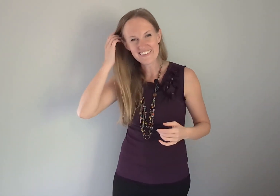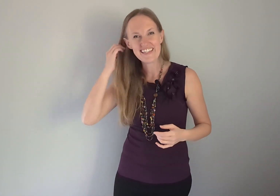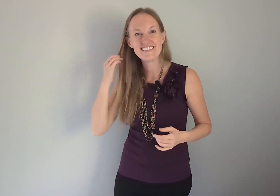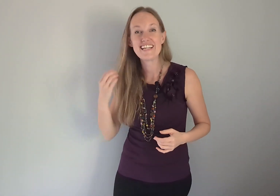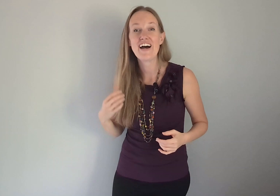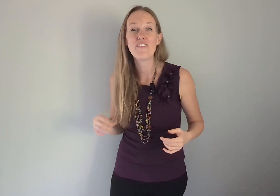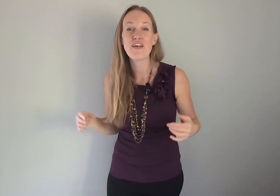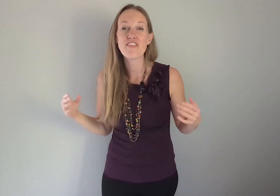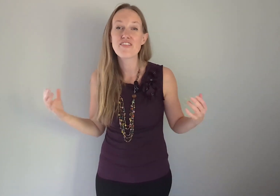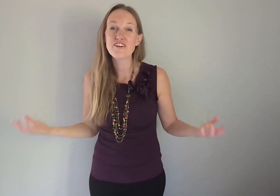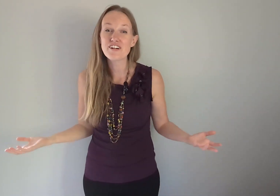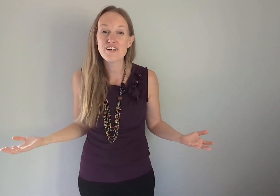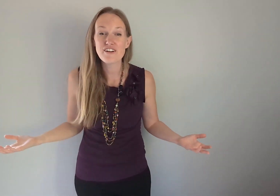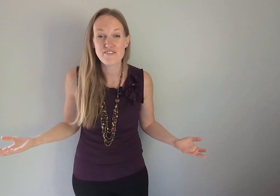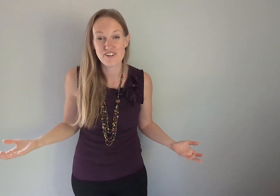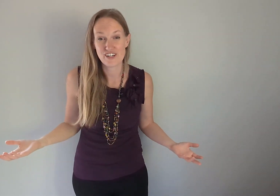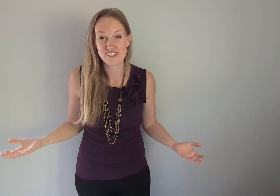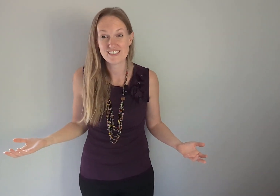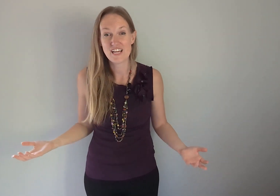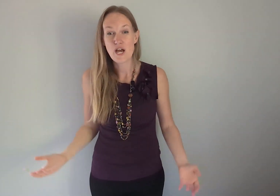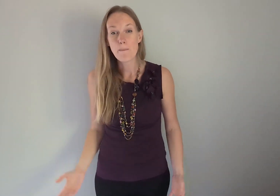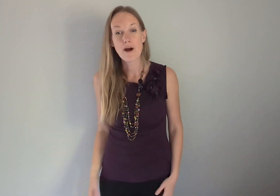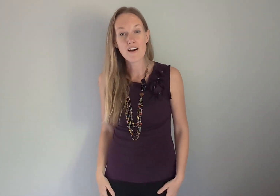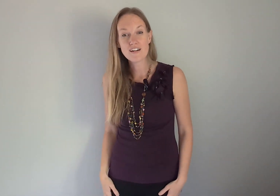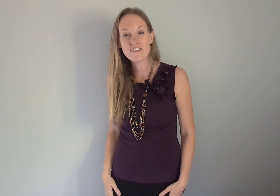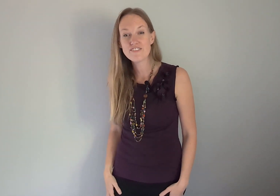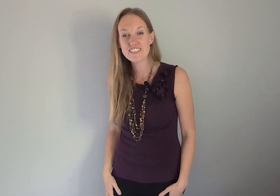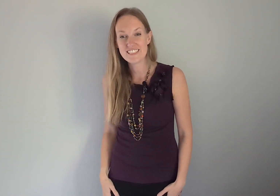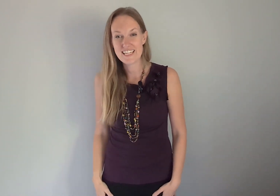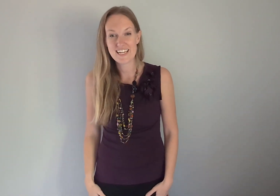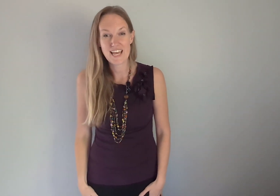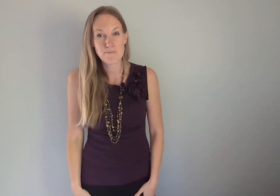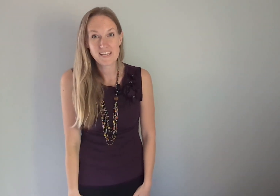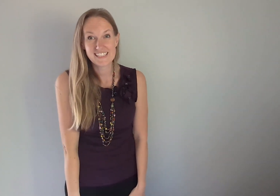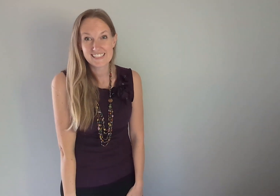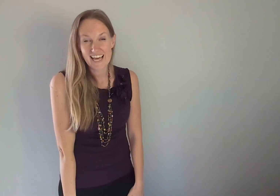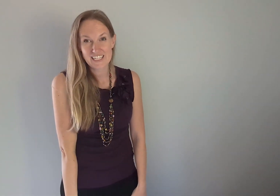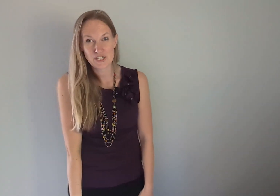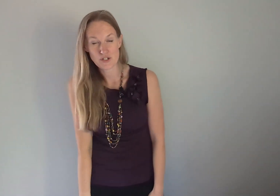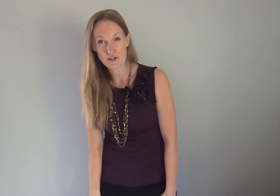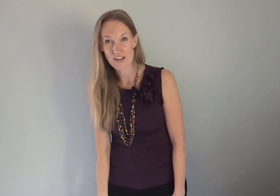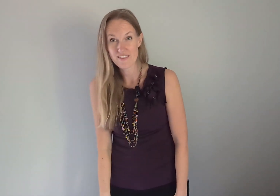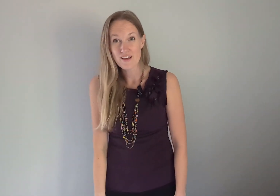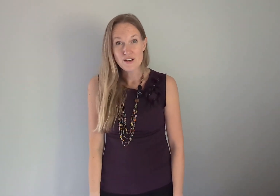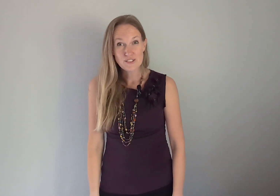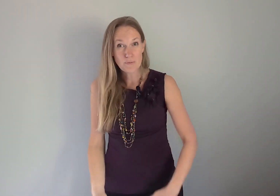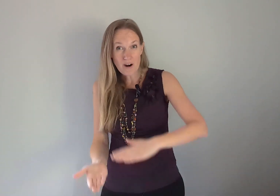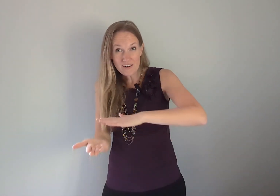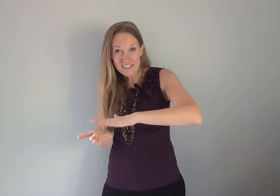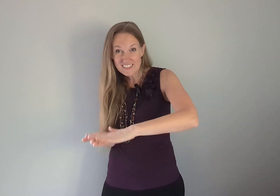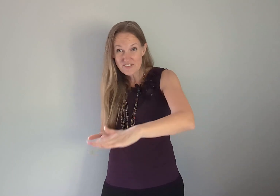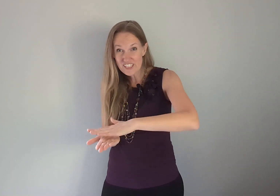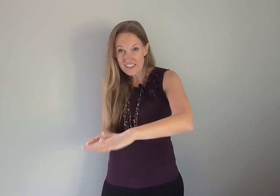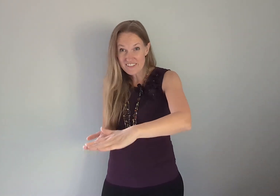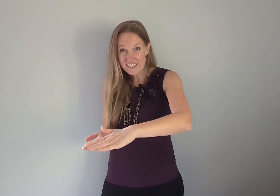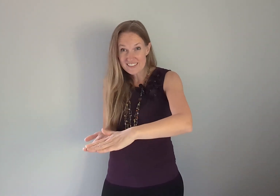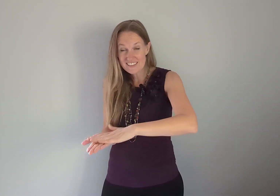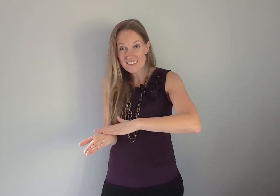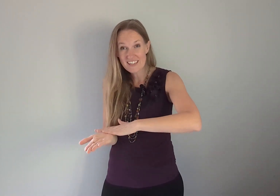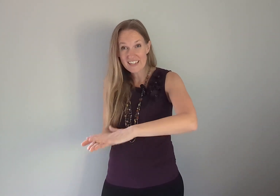faithfulness. Now, the third verse, pardon for sin and peace that endureth. So pardon is forgiveness, Okay,